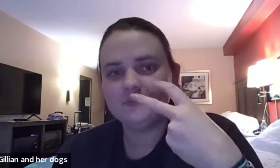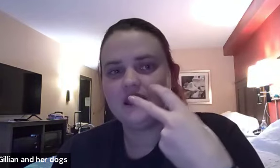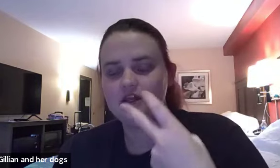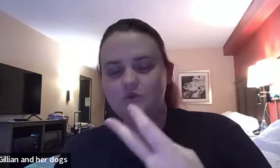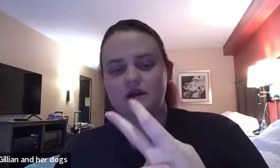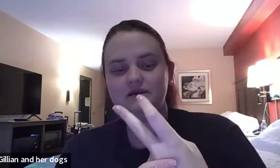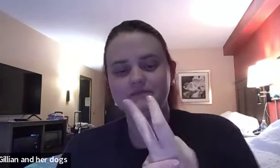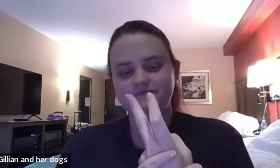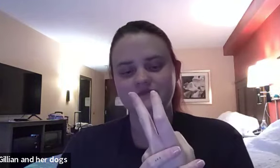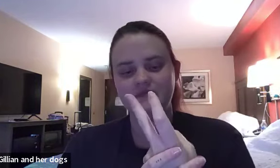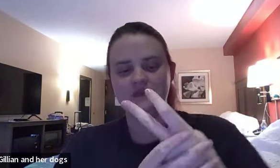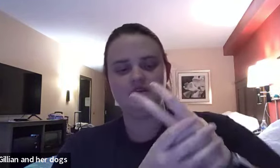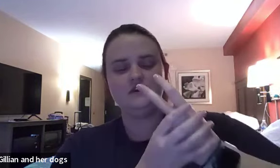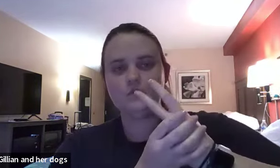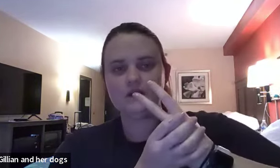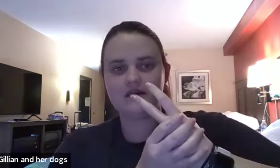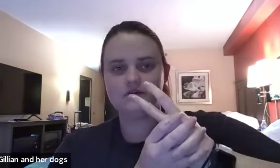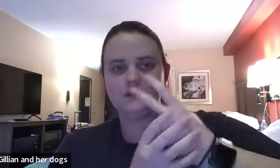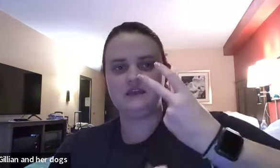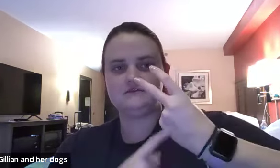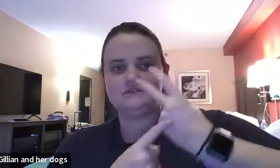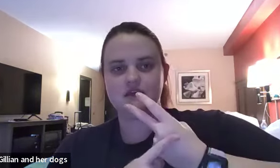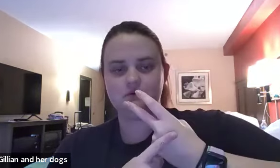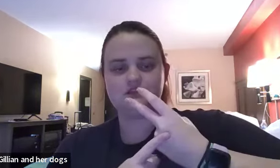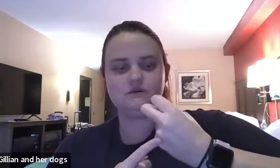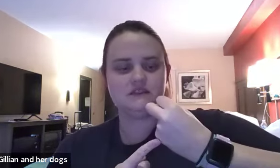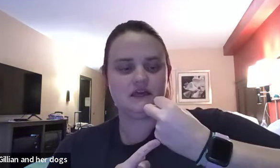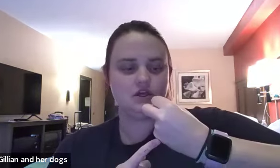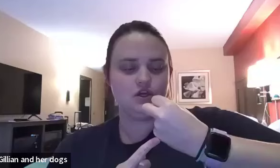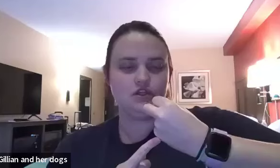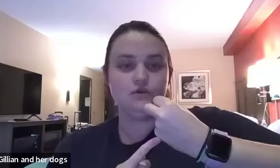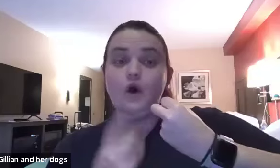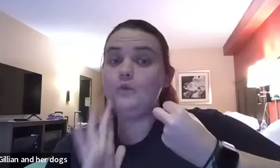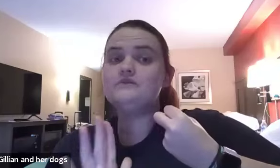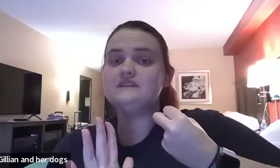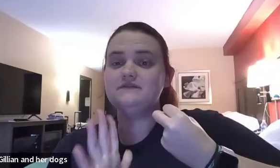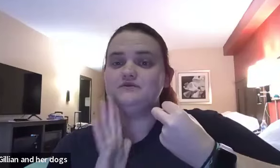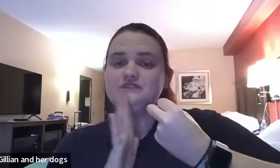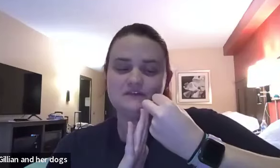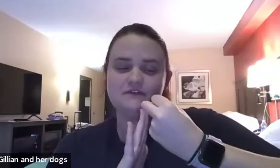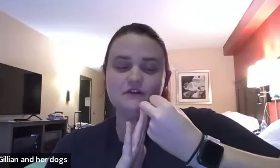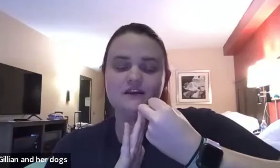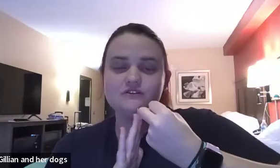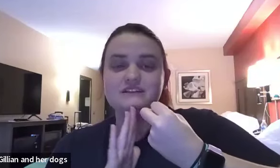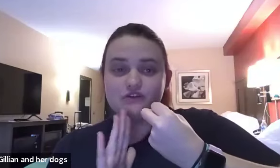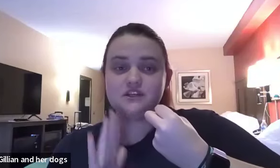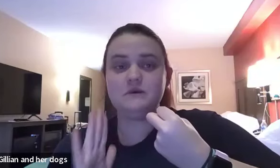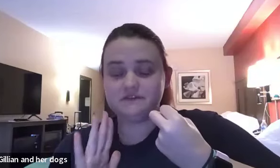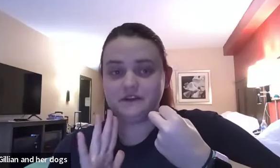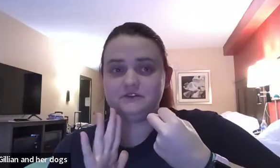And you want to have your hand sideways. So it's like you almost, if you look at it closely, it looks like you're about to flick yourself in